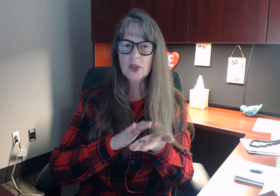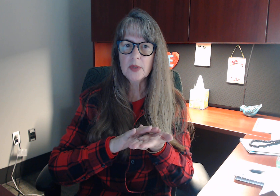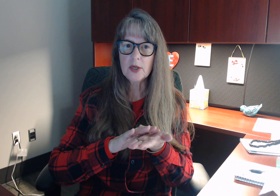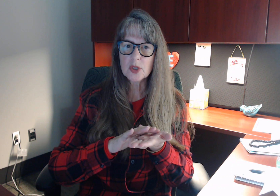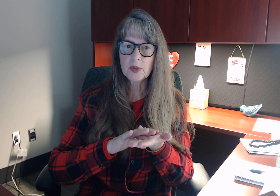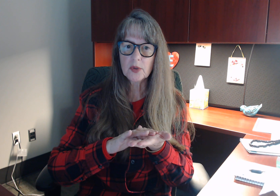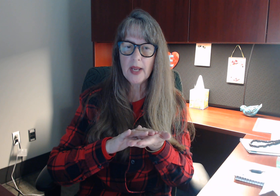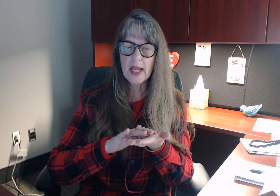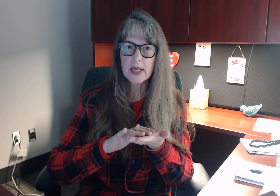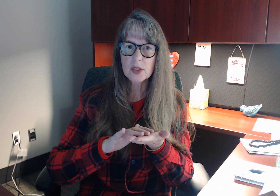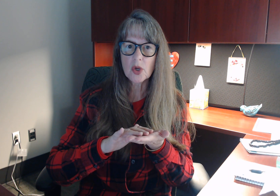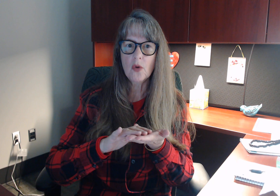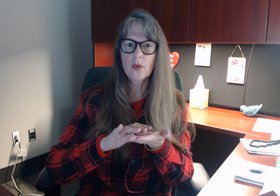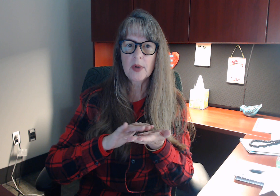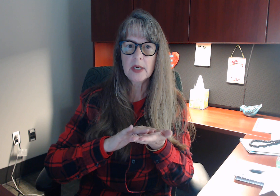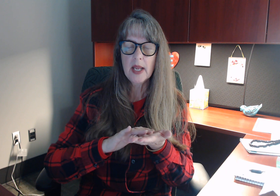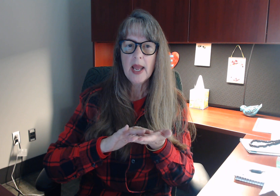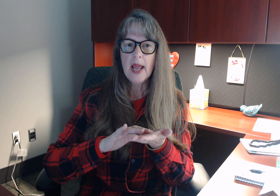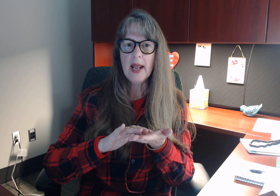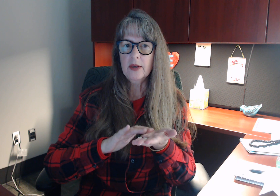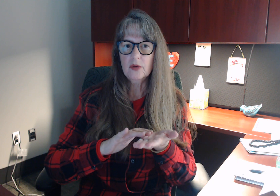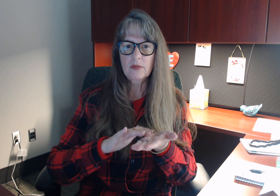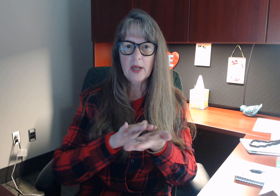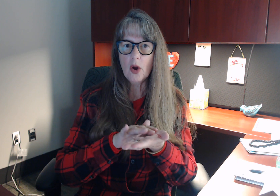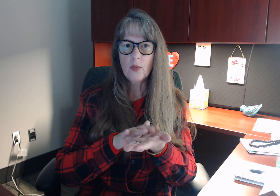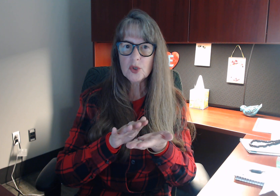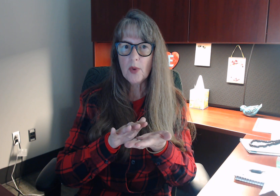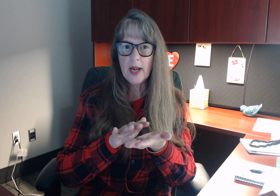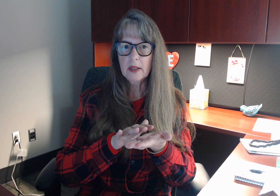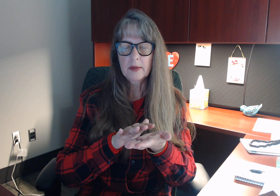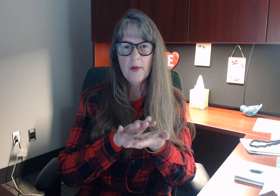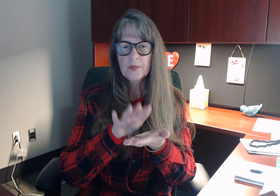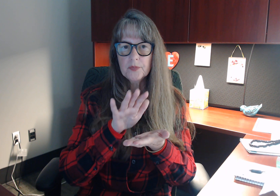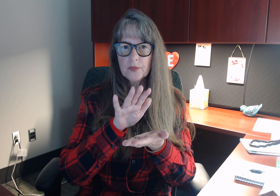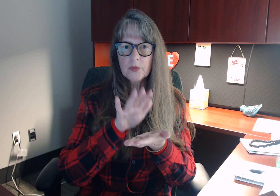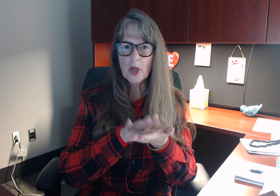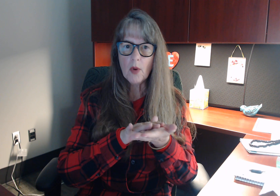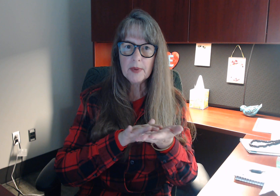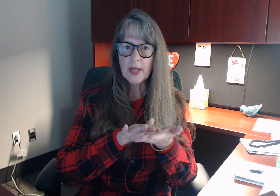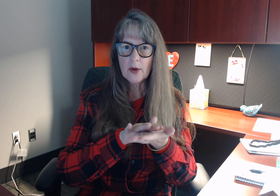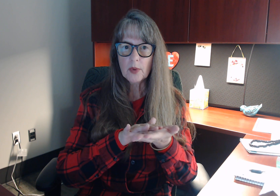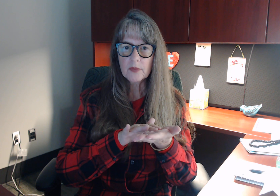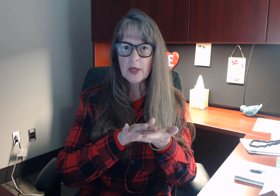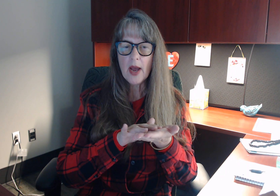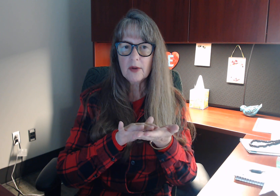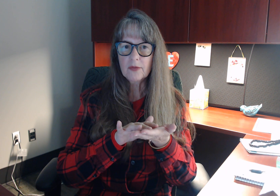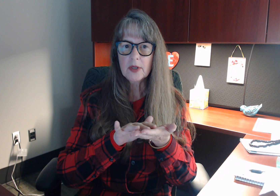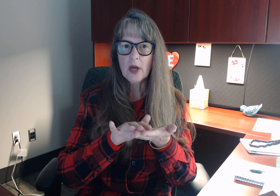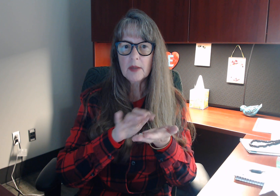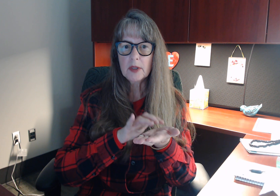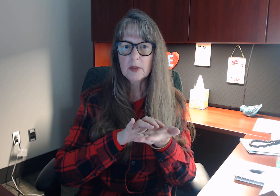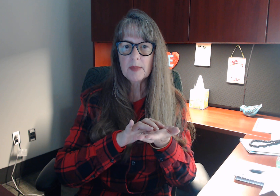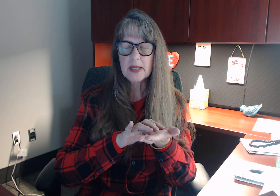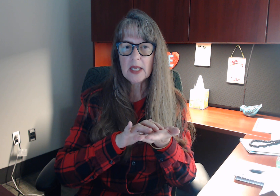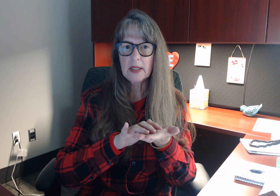They just put their hands over it and they know which way to go up and down or whatever. They know how to feel on it. But that's basically